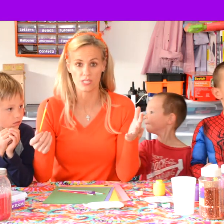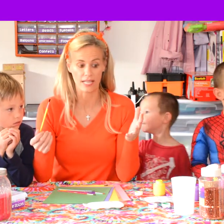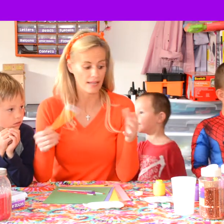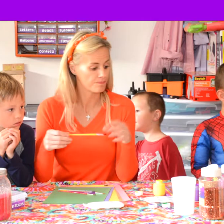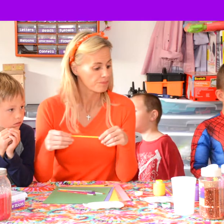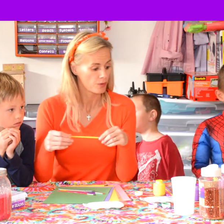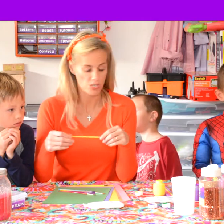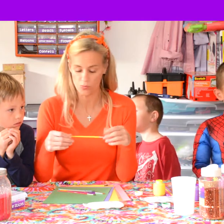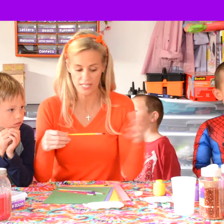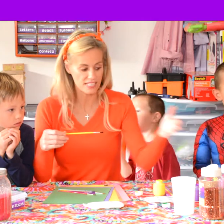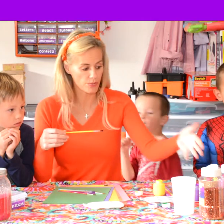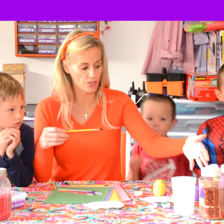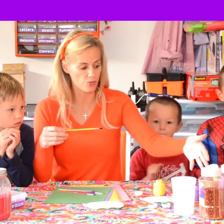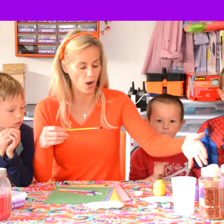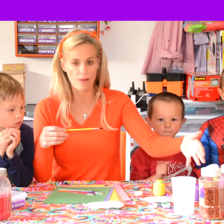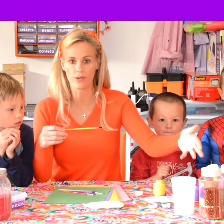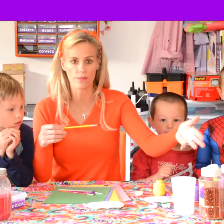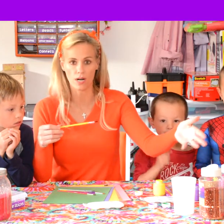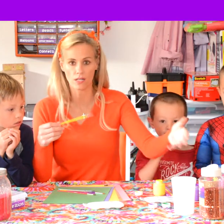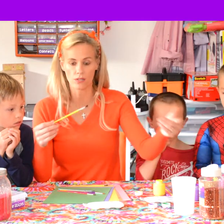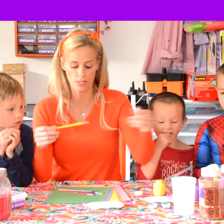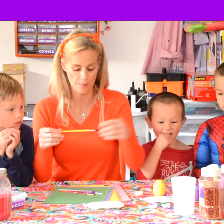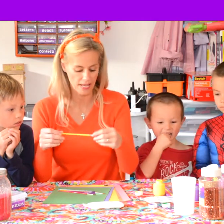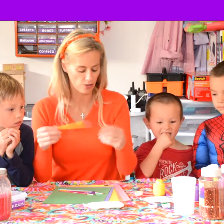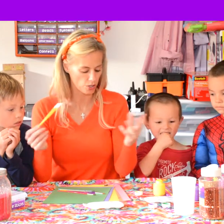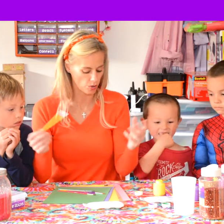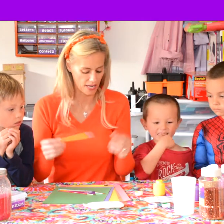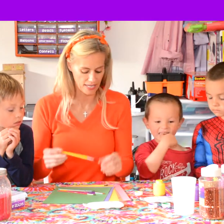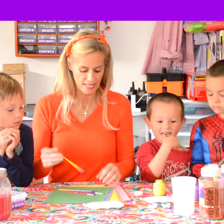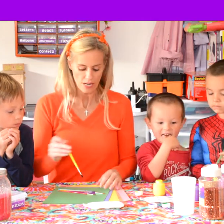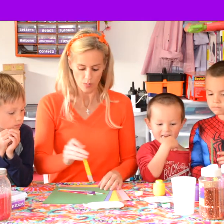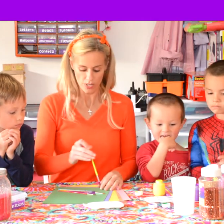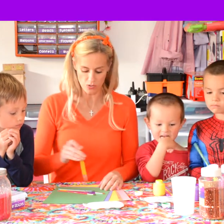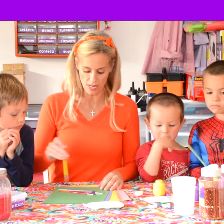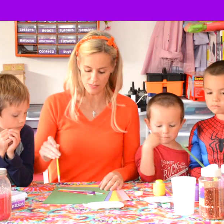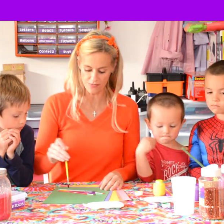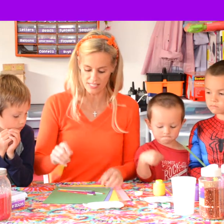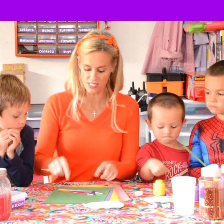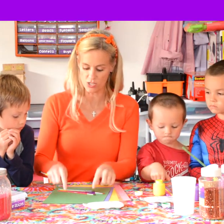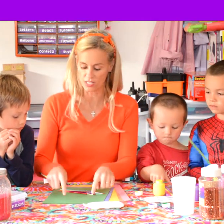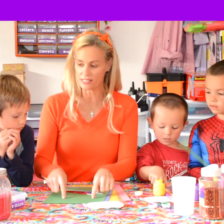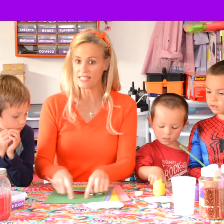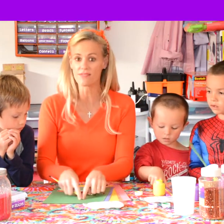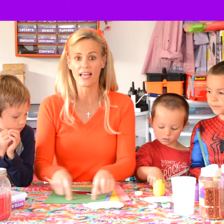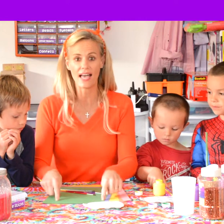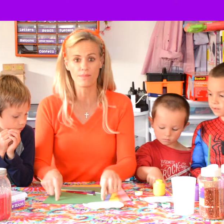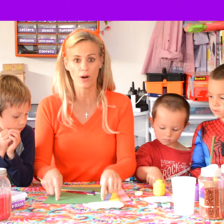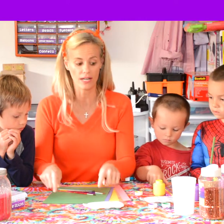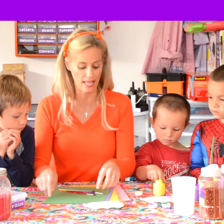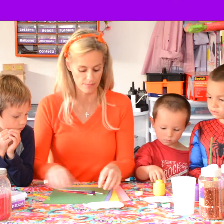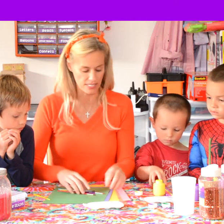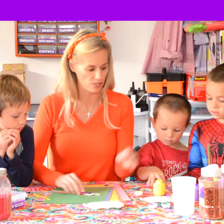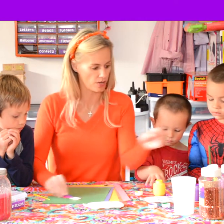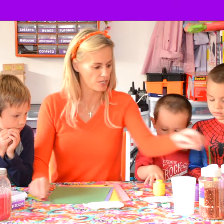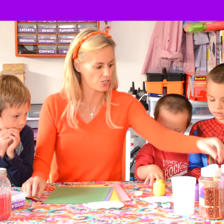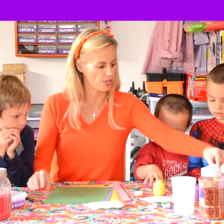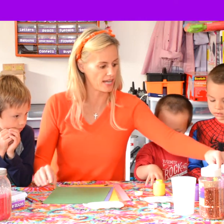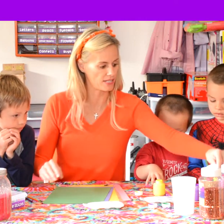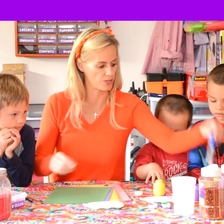today, which is really easy. We're going to draw it with a marker, a pen, or a crayon. We're going to draw some faces. You're going to leave the head part empty. So I'm going to show you as we're